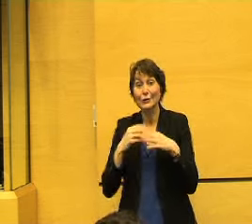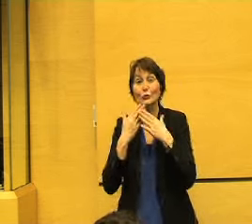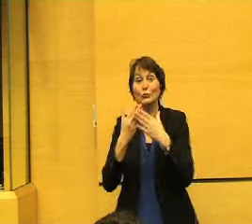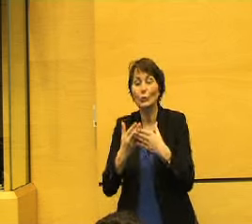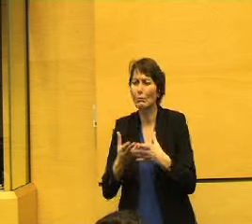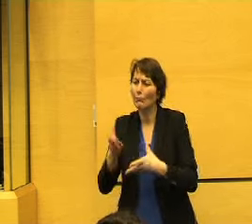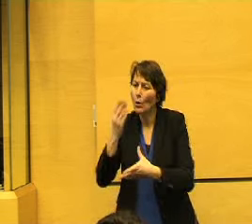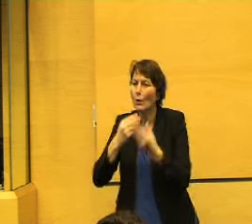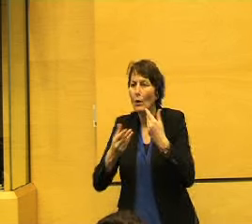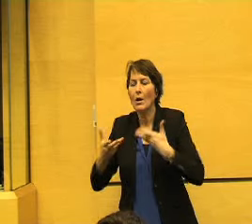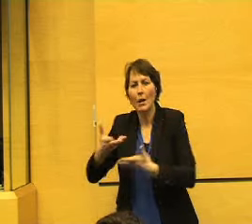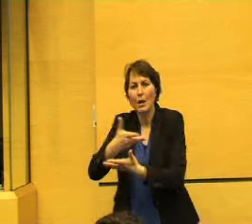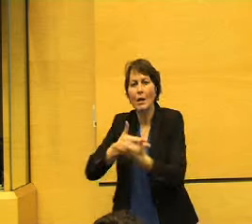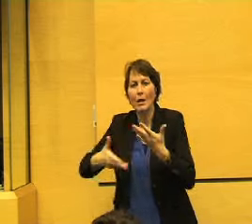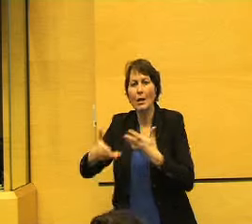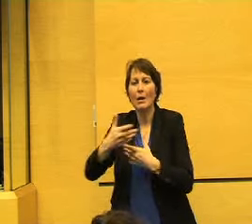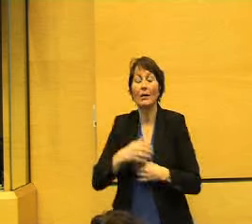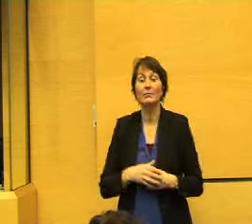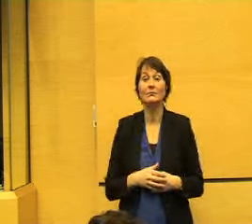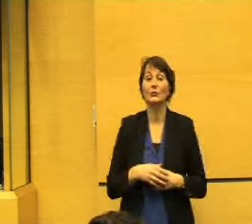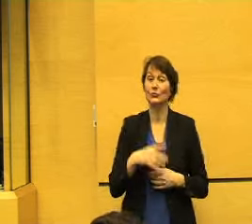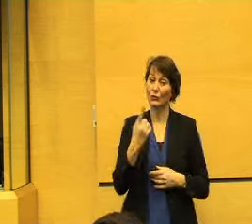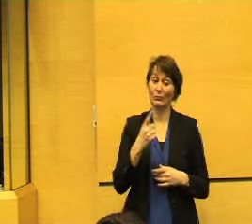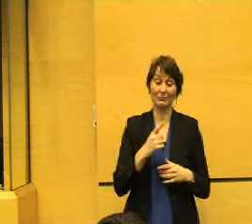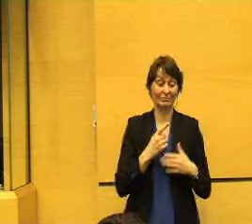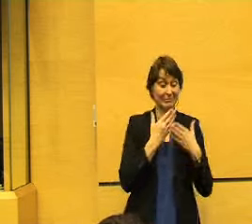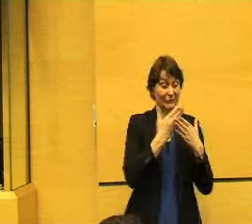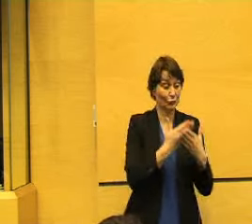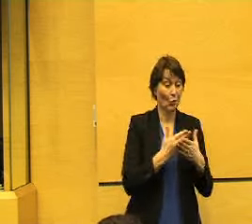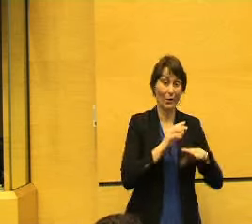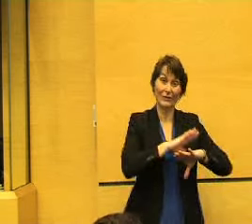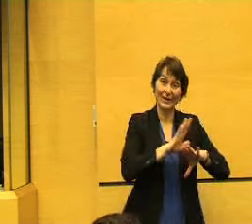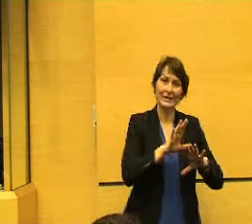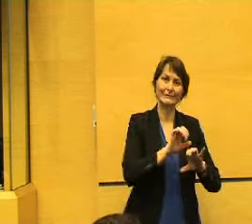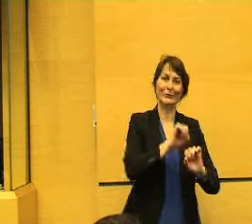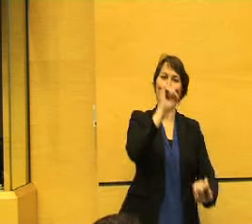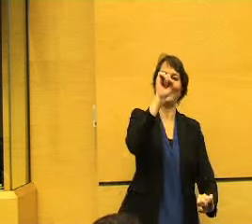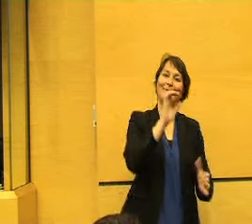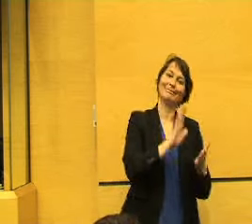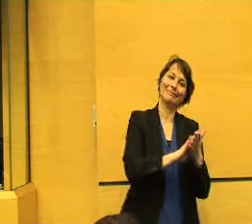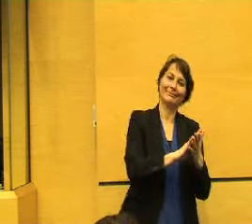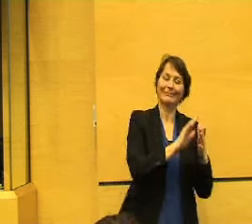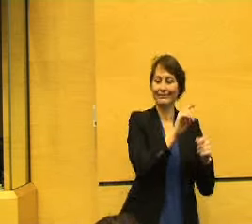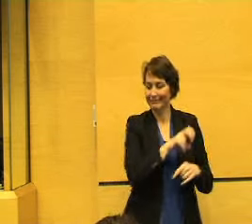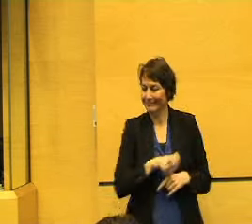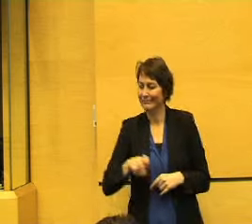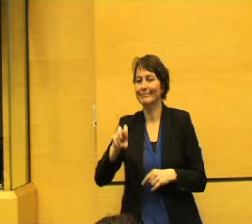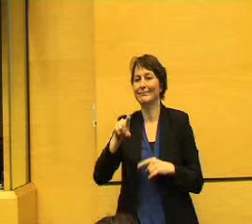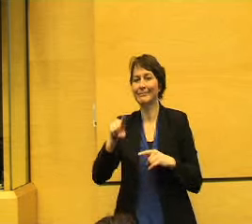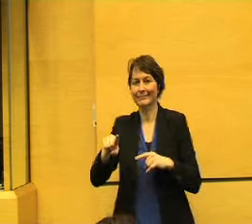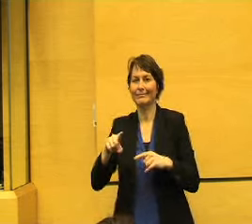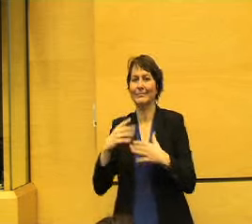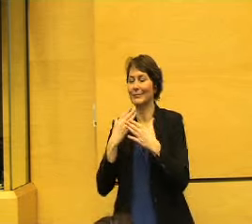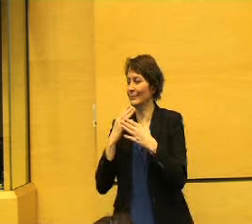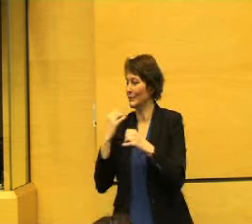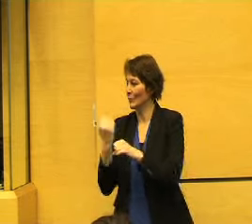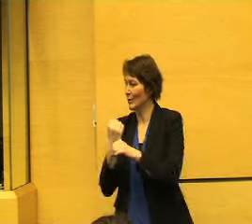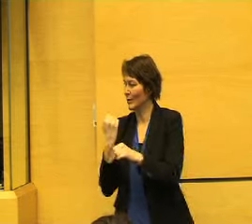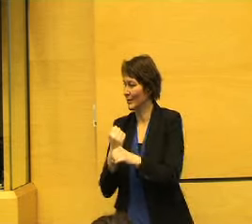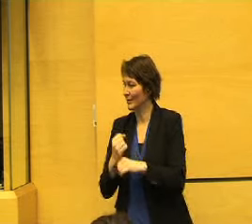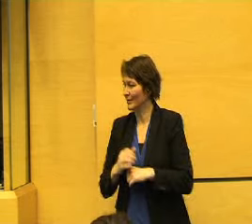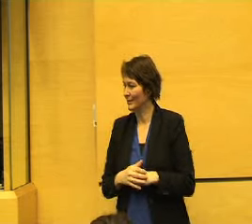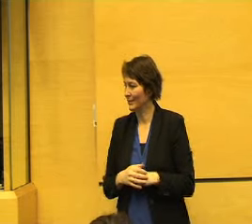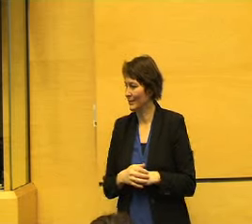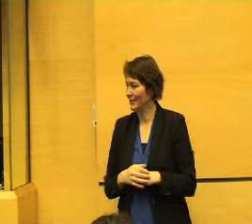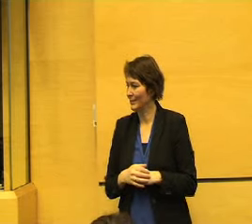students got a job after graduation. if you want to see, you can visit our